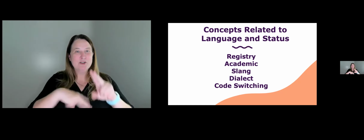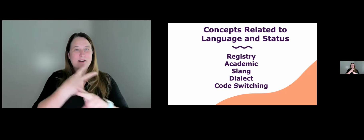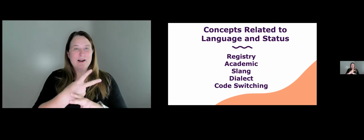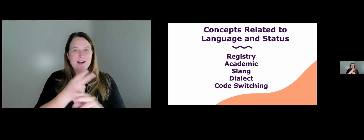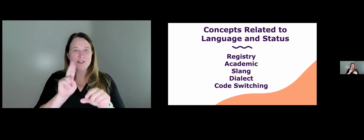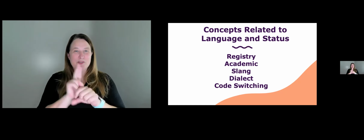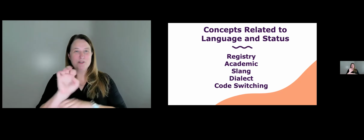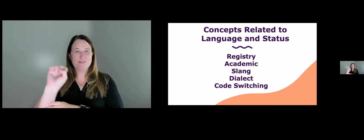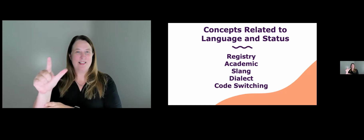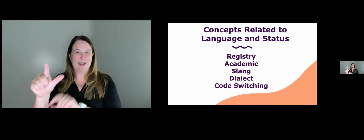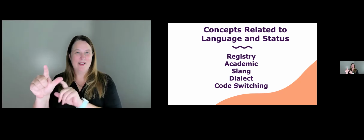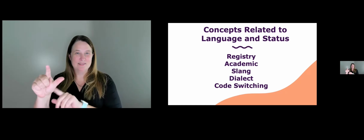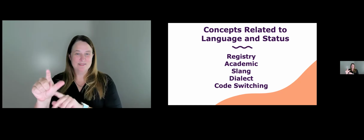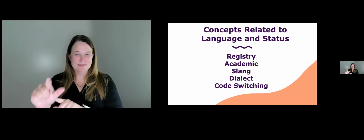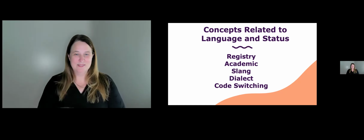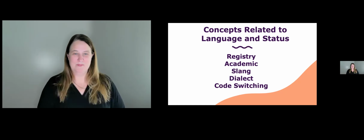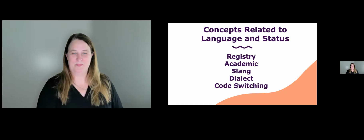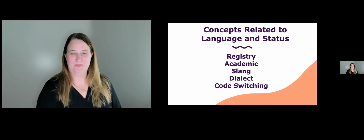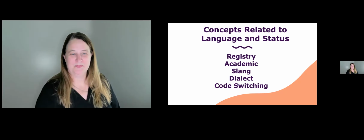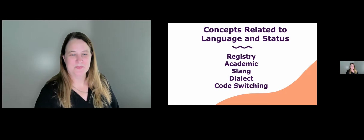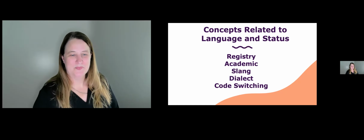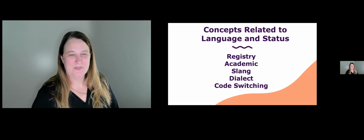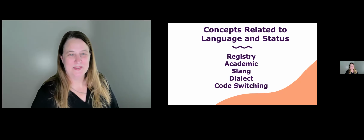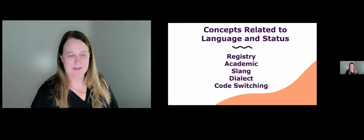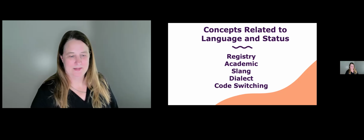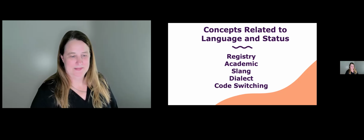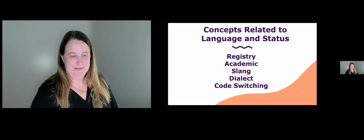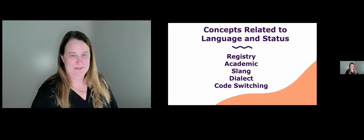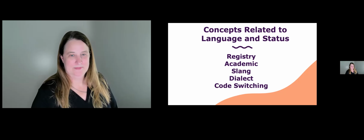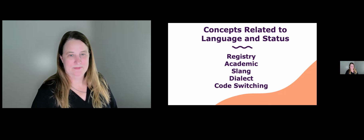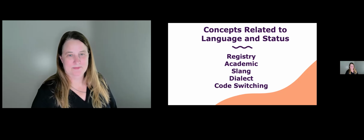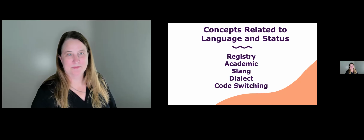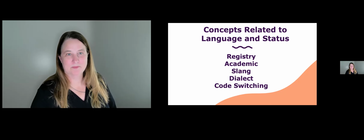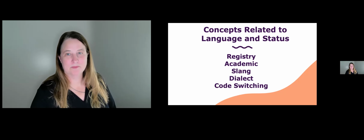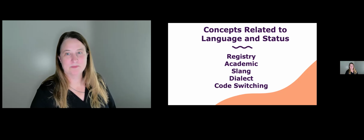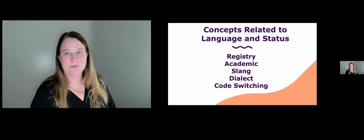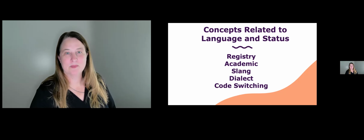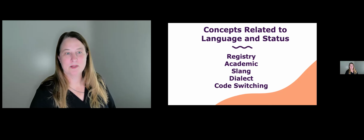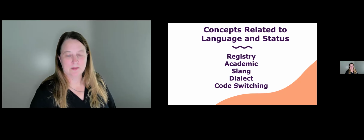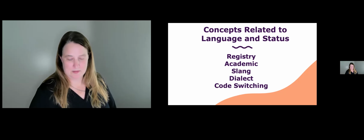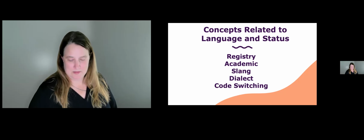explain it to you, but it is a specific example of how we use slang.